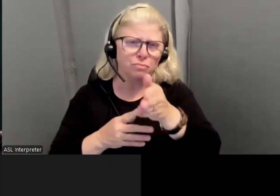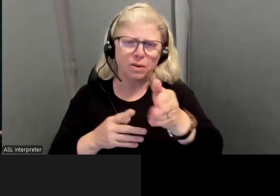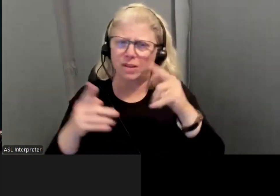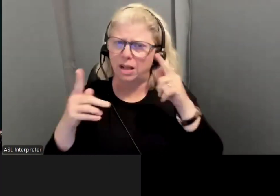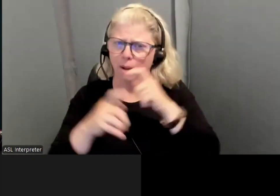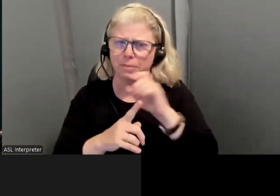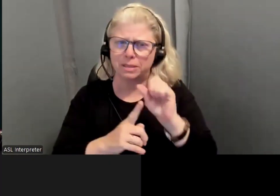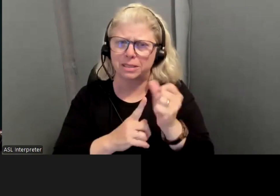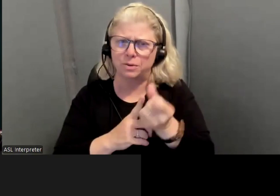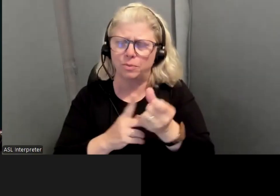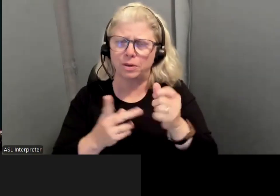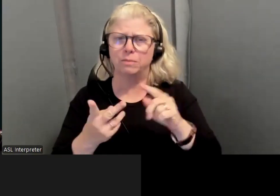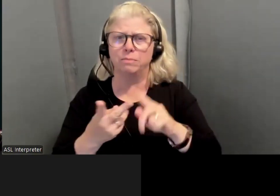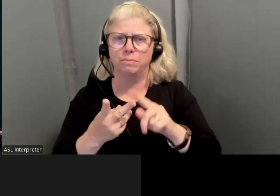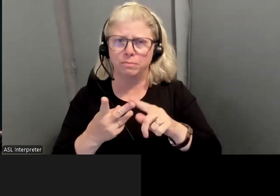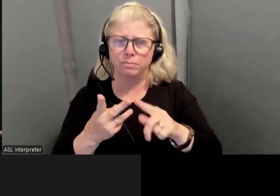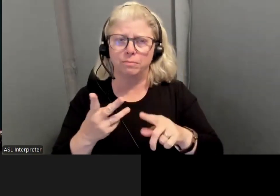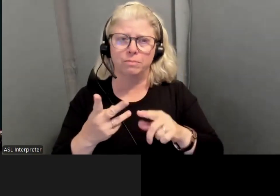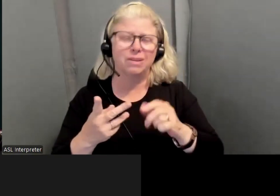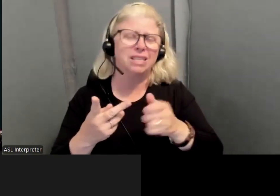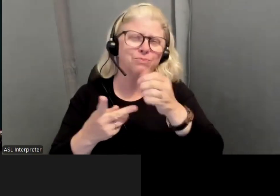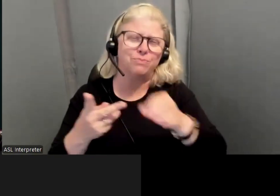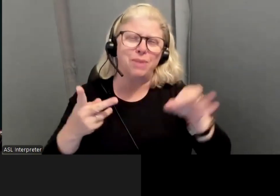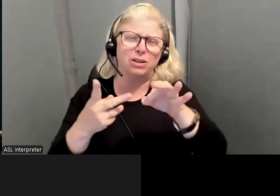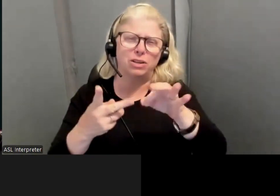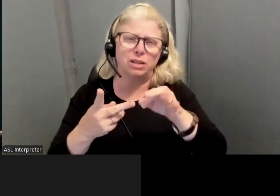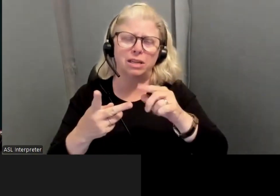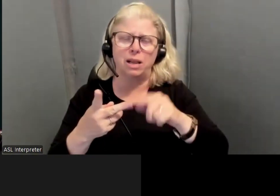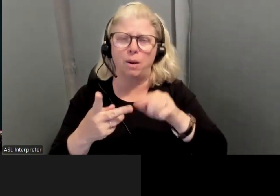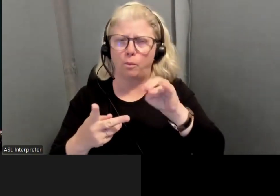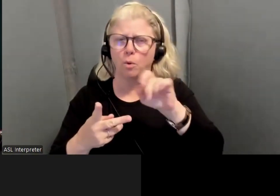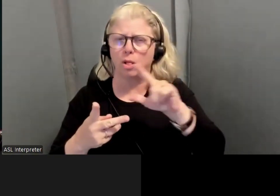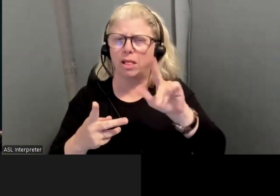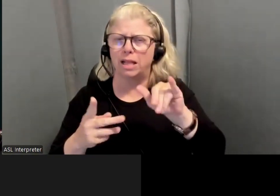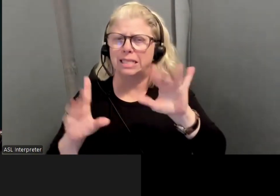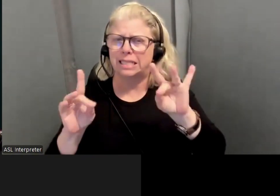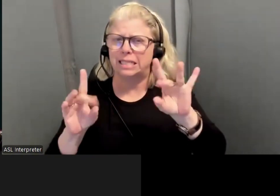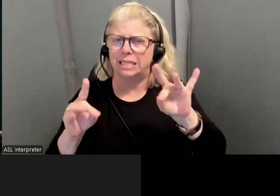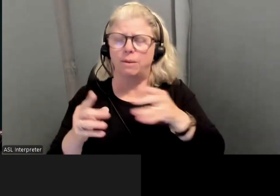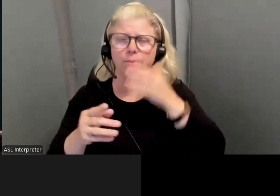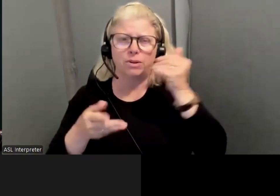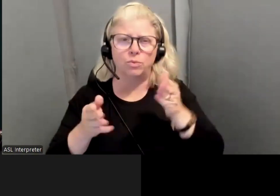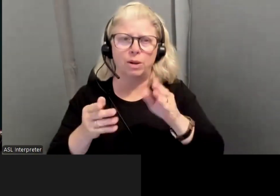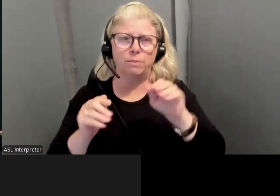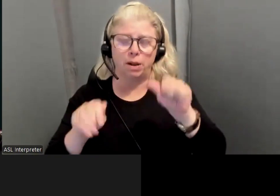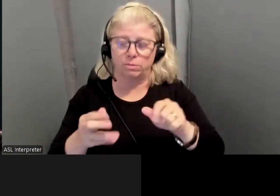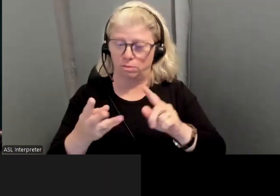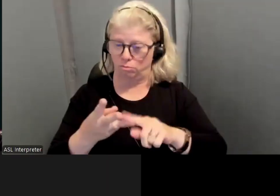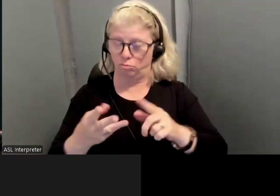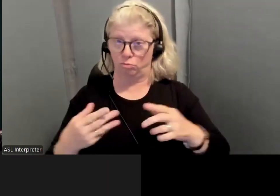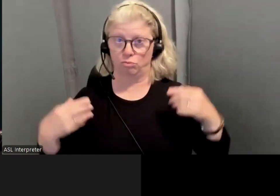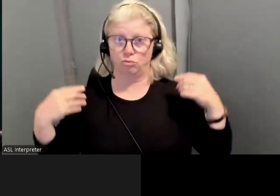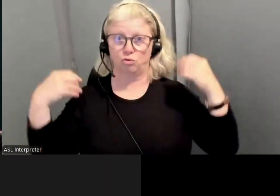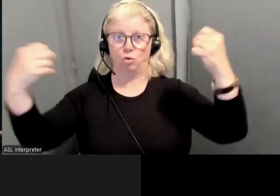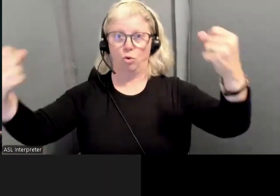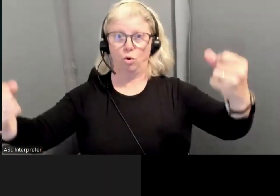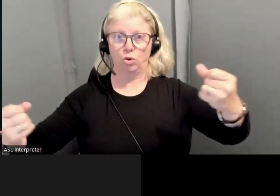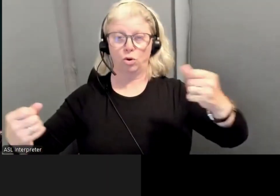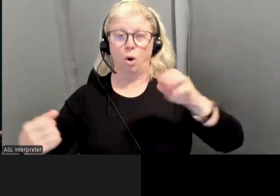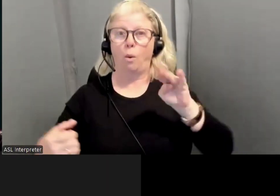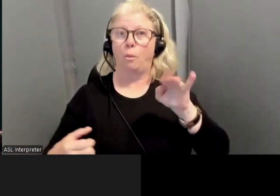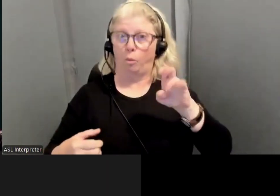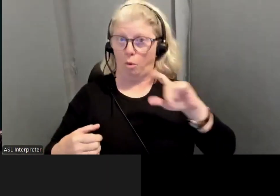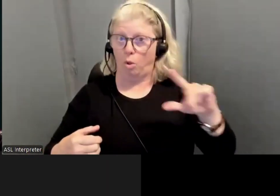complex situations, especially the morally salient ones, in the best way possible, courage of the moral